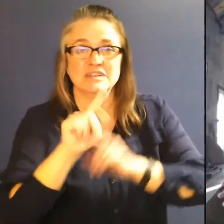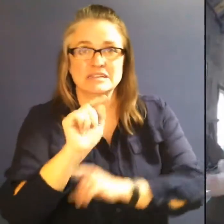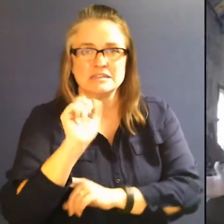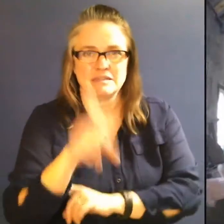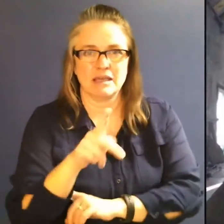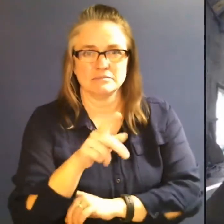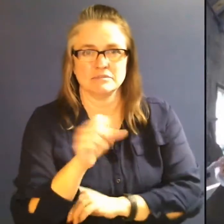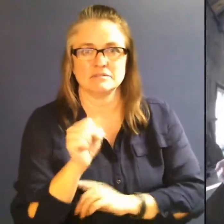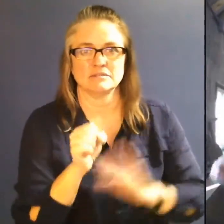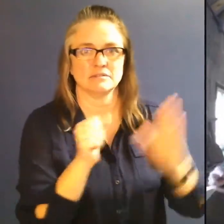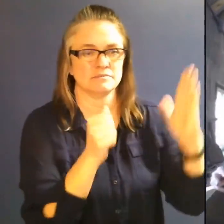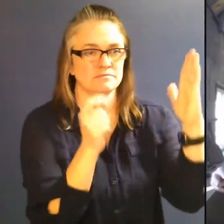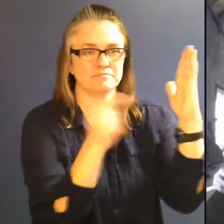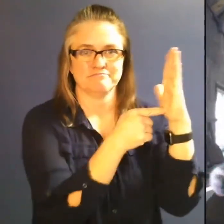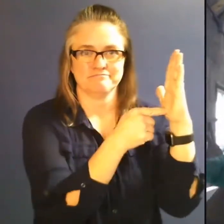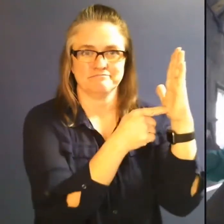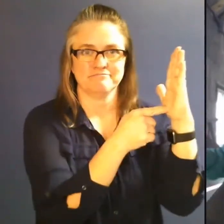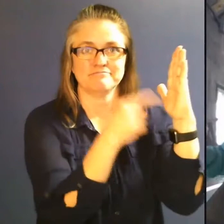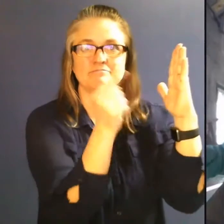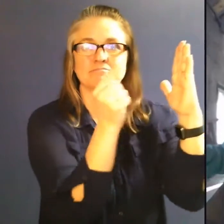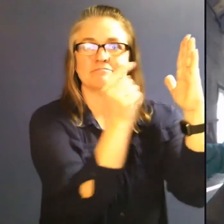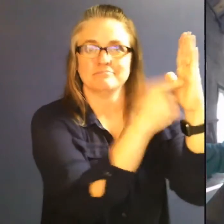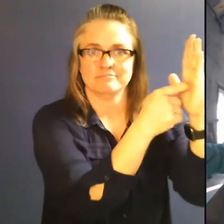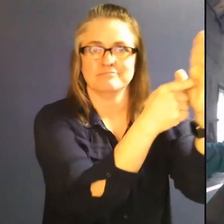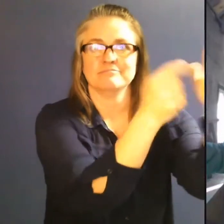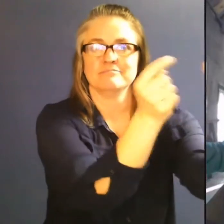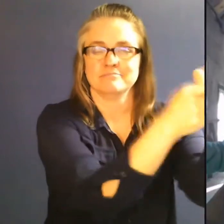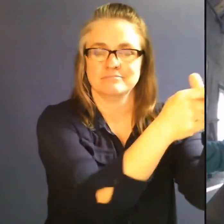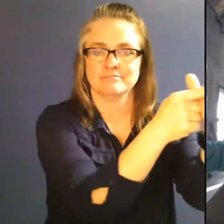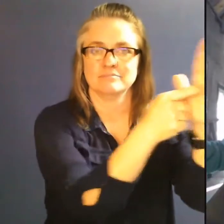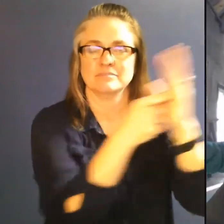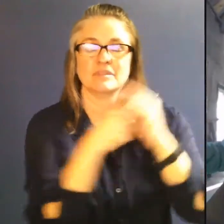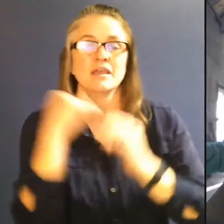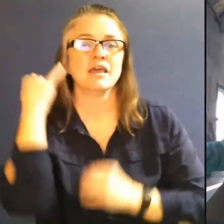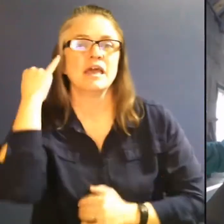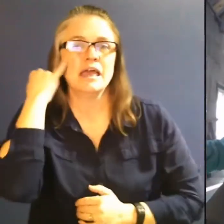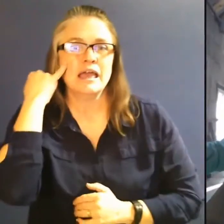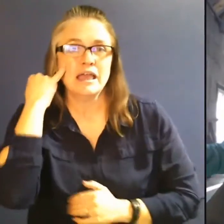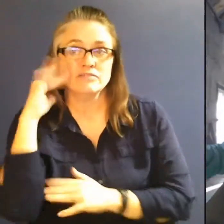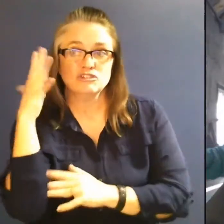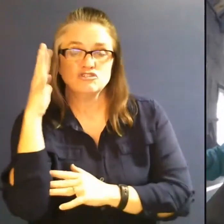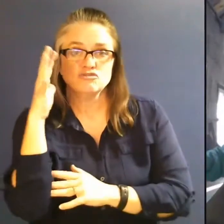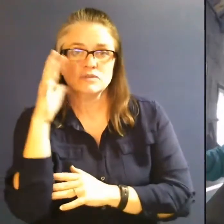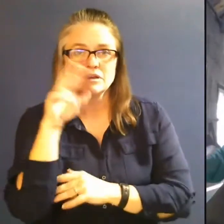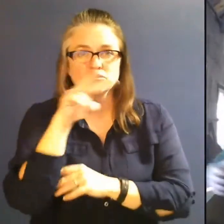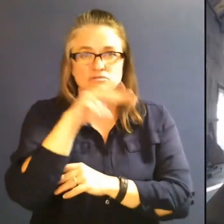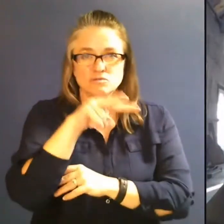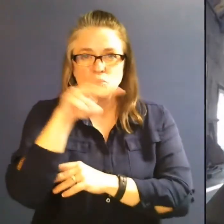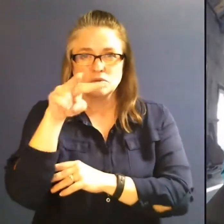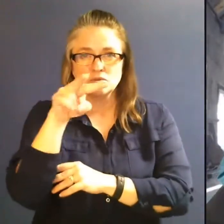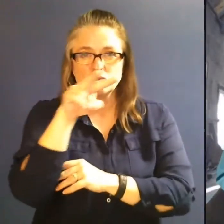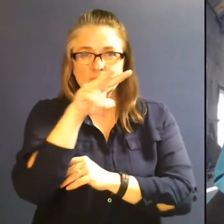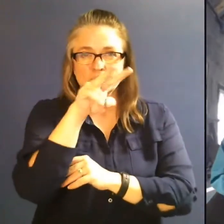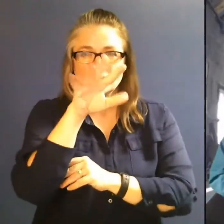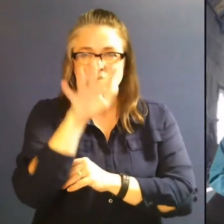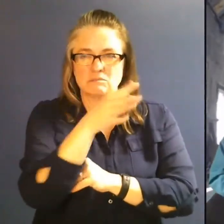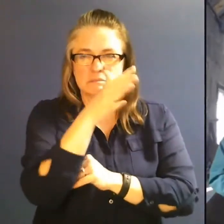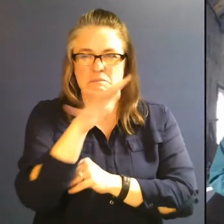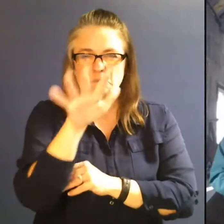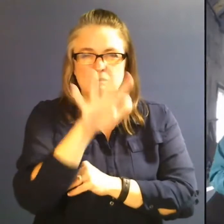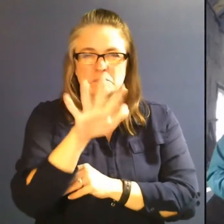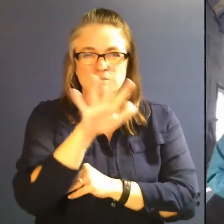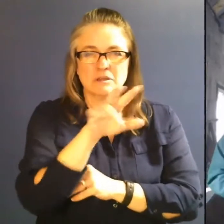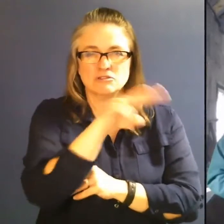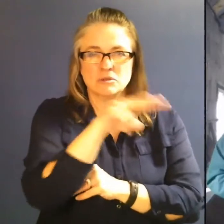put 2 taps on a tree if it's 22, 24 inches in diameter. But we